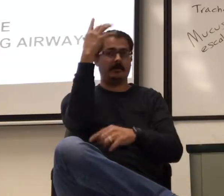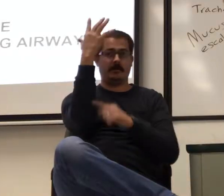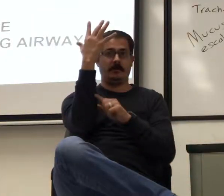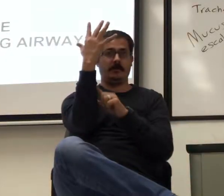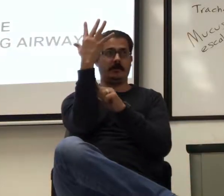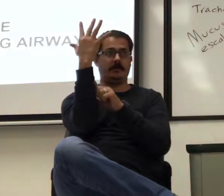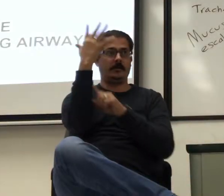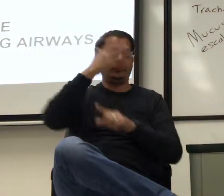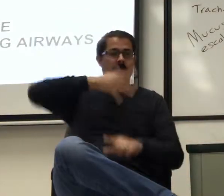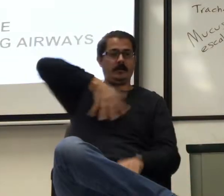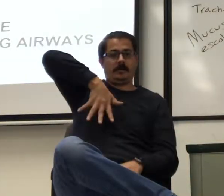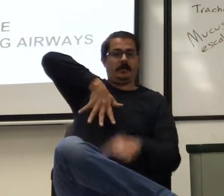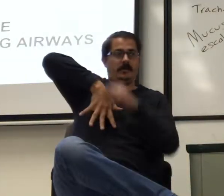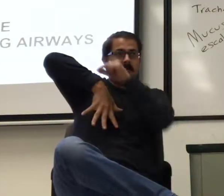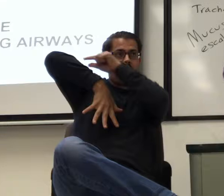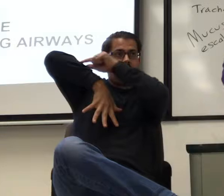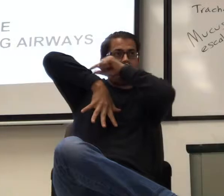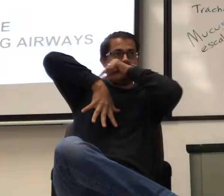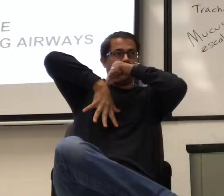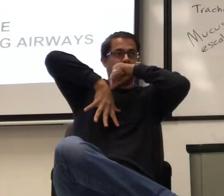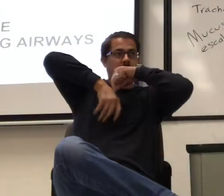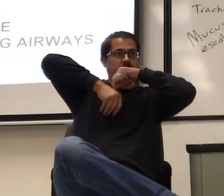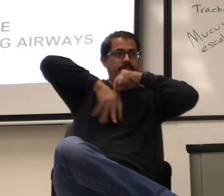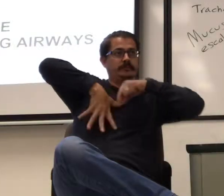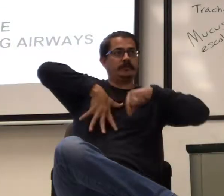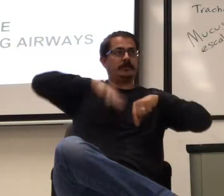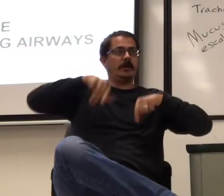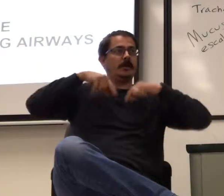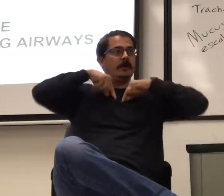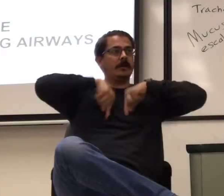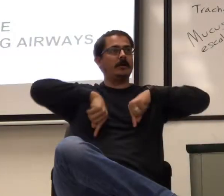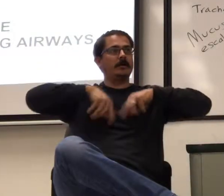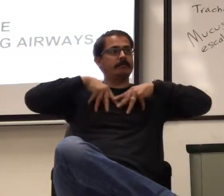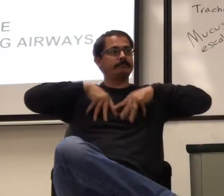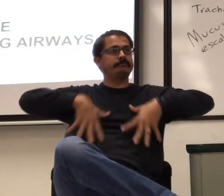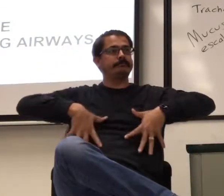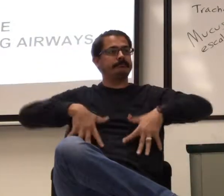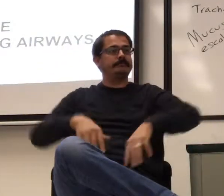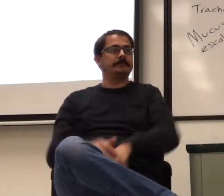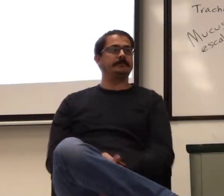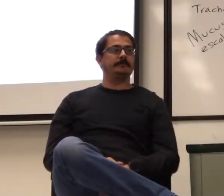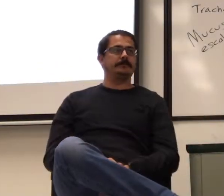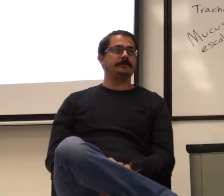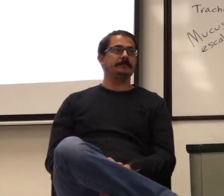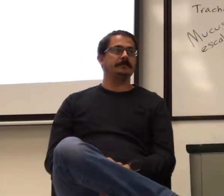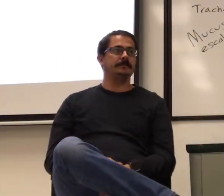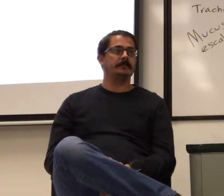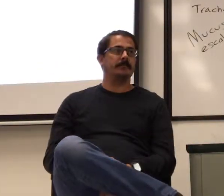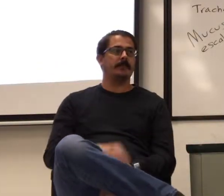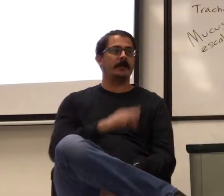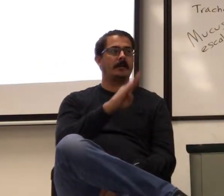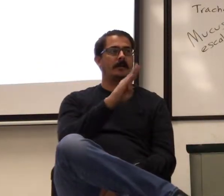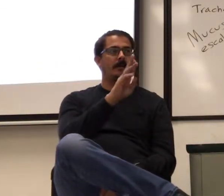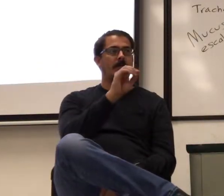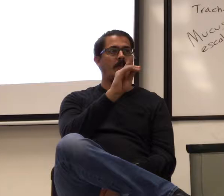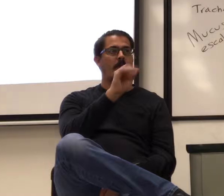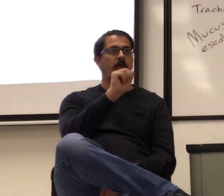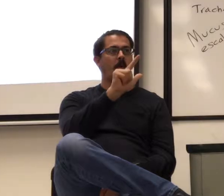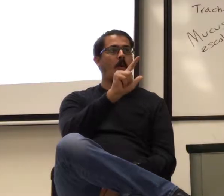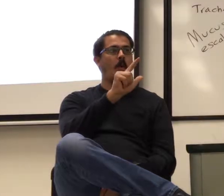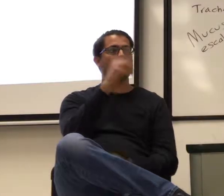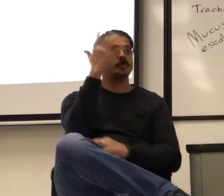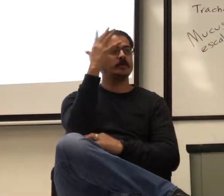branches out, and all these branches. And So in